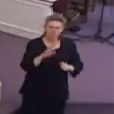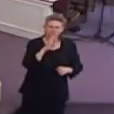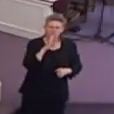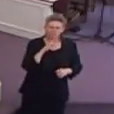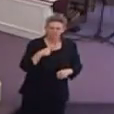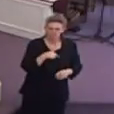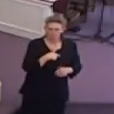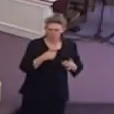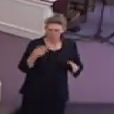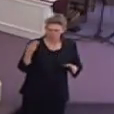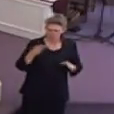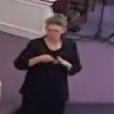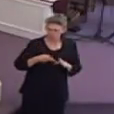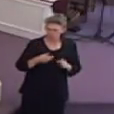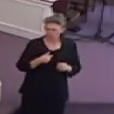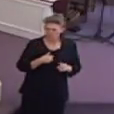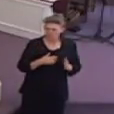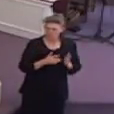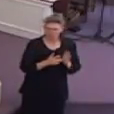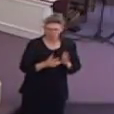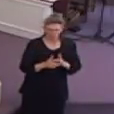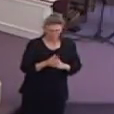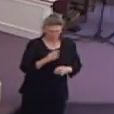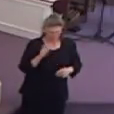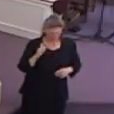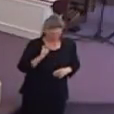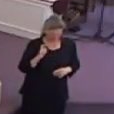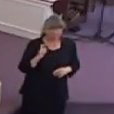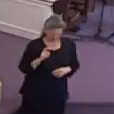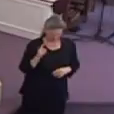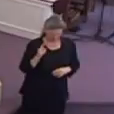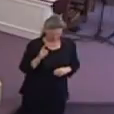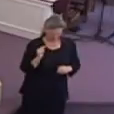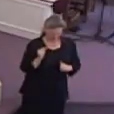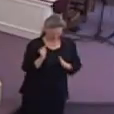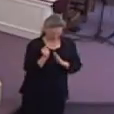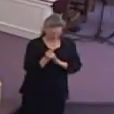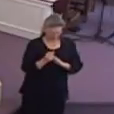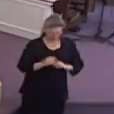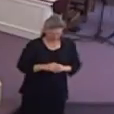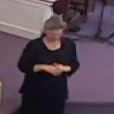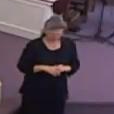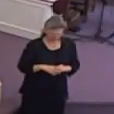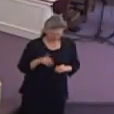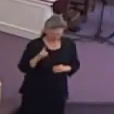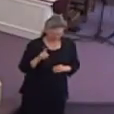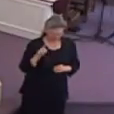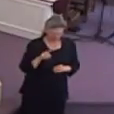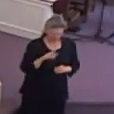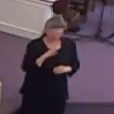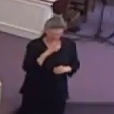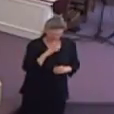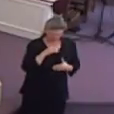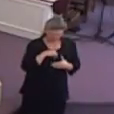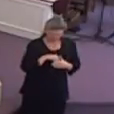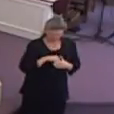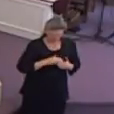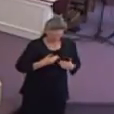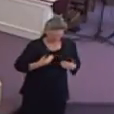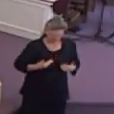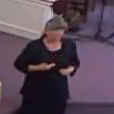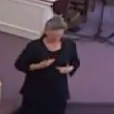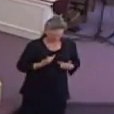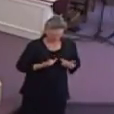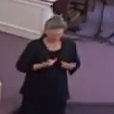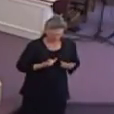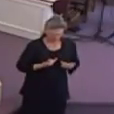me? Lord Jesus, Lord, we need you in this moment of time. We need you to speak into our lives. Lord,